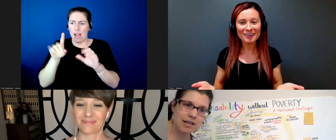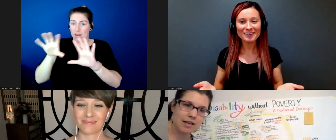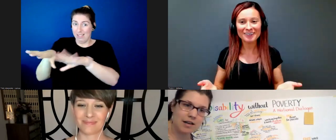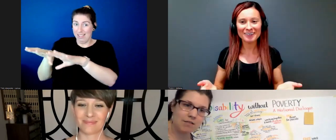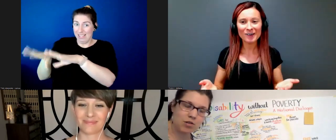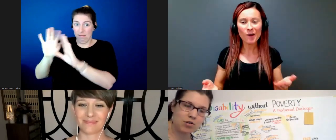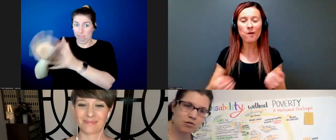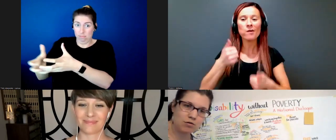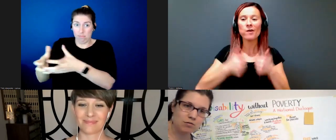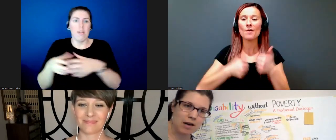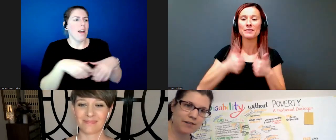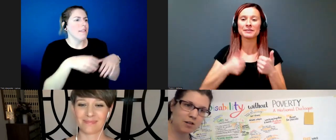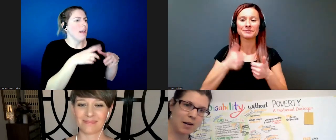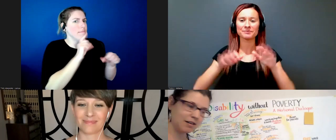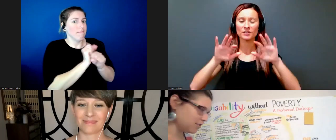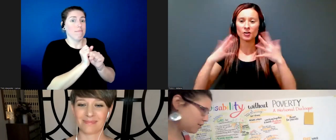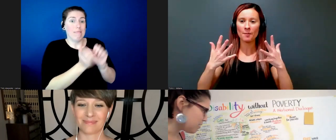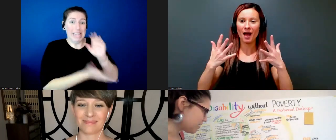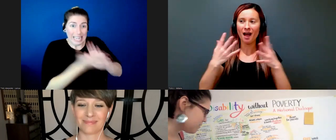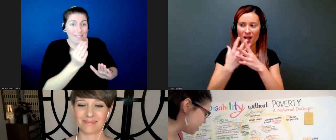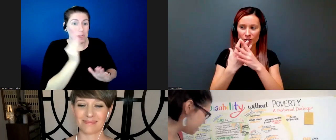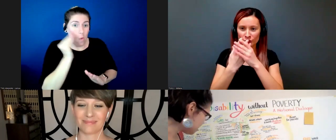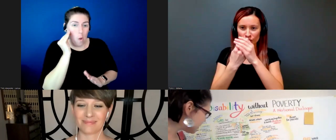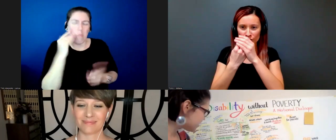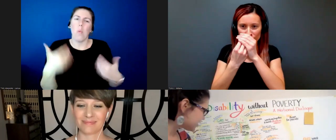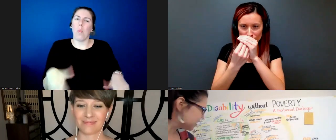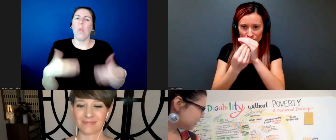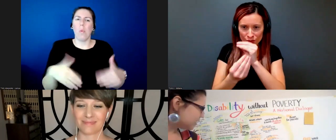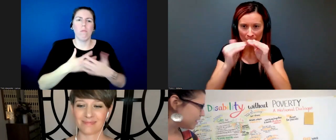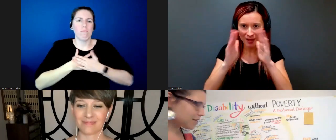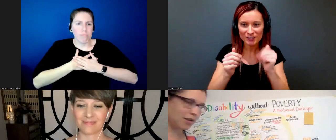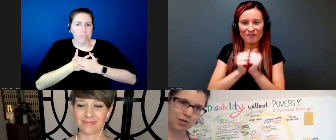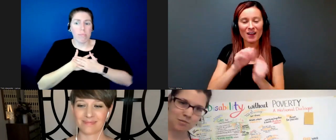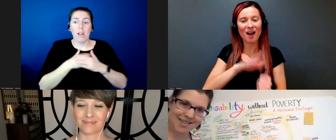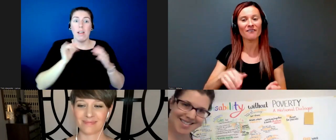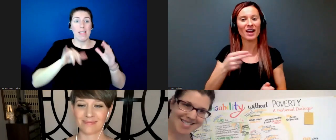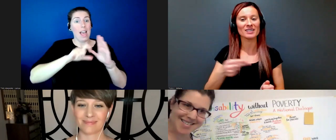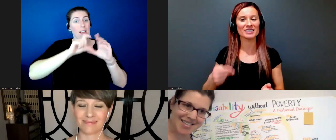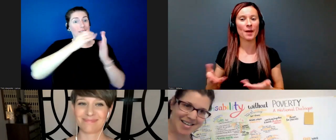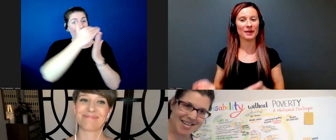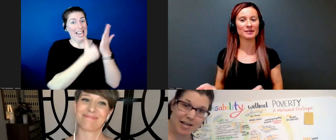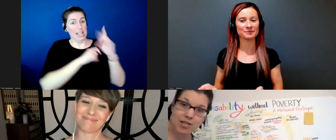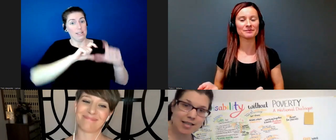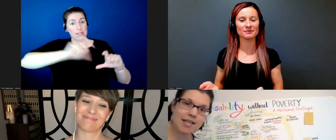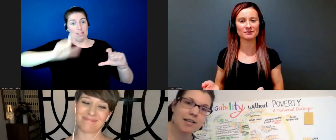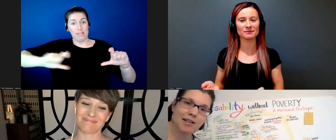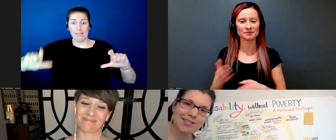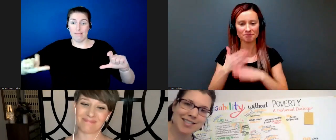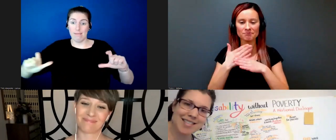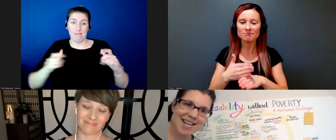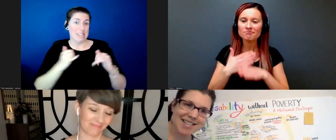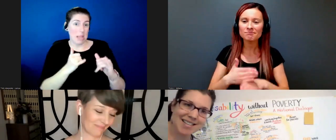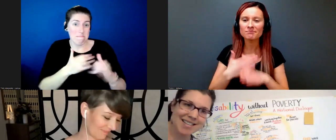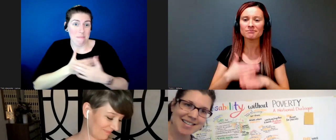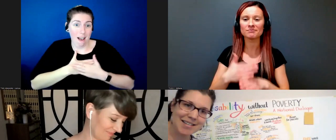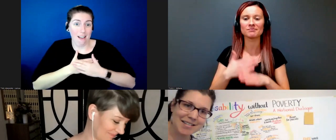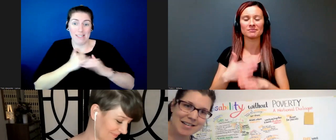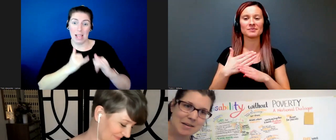is to my fellow parents, where this list is also my list on the day, and to get here